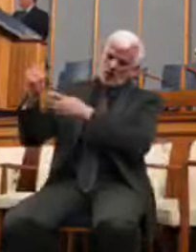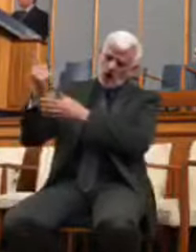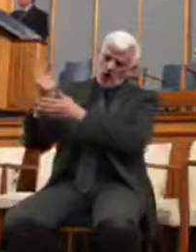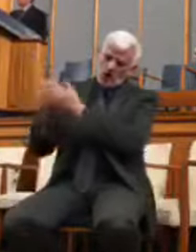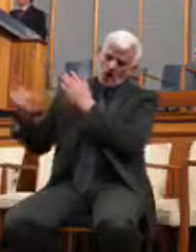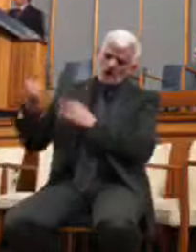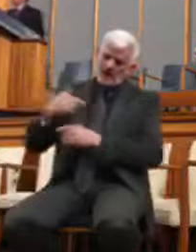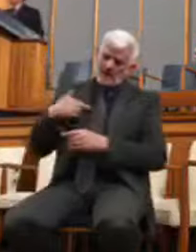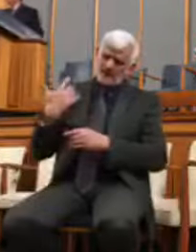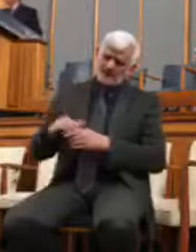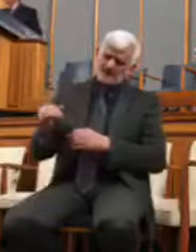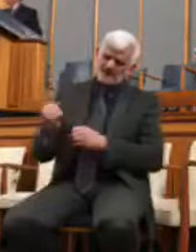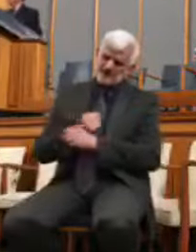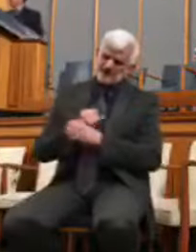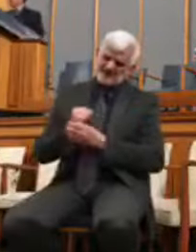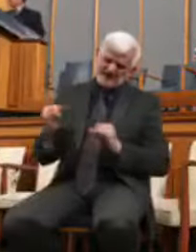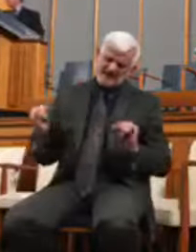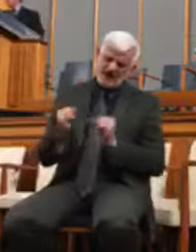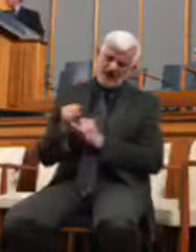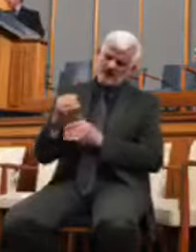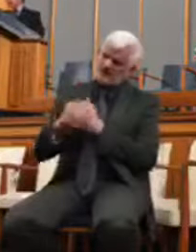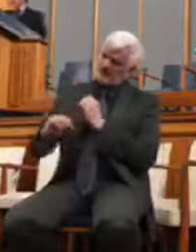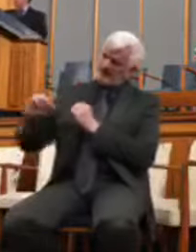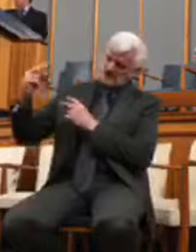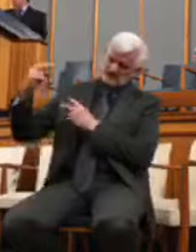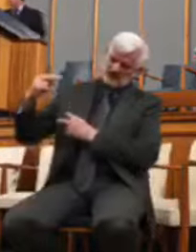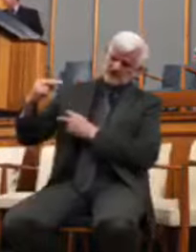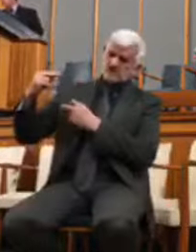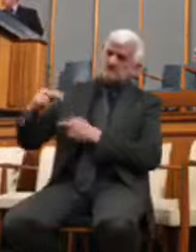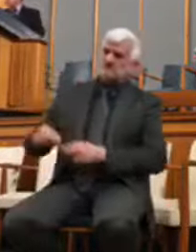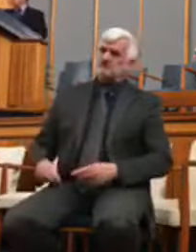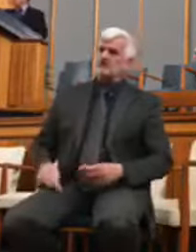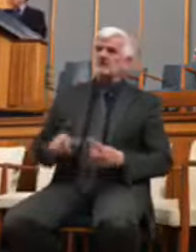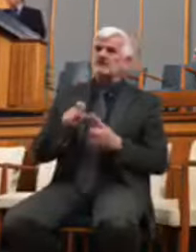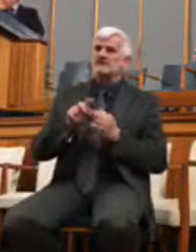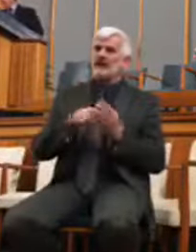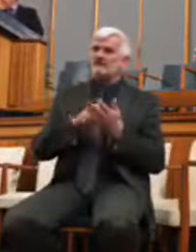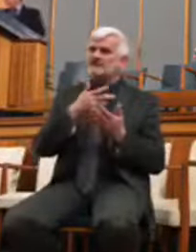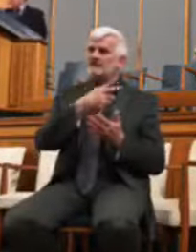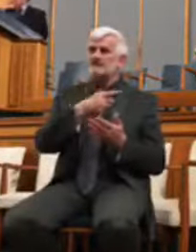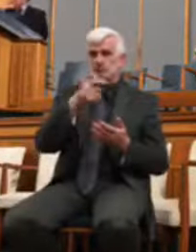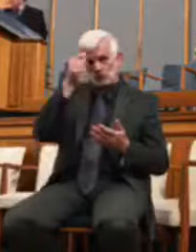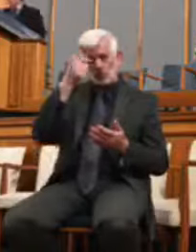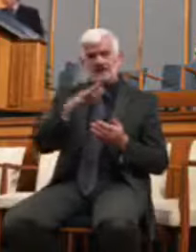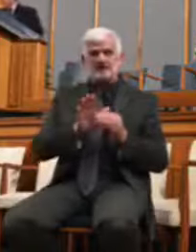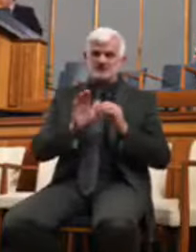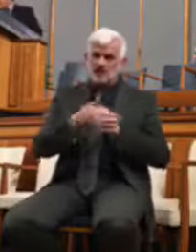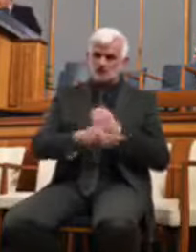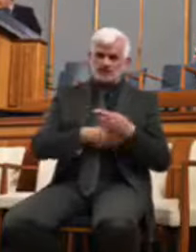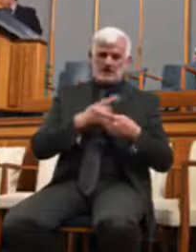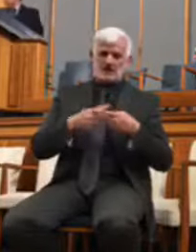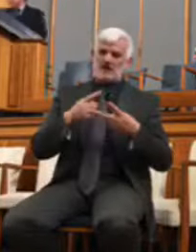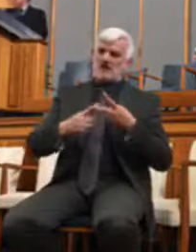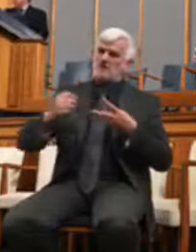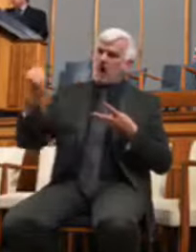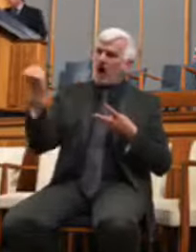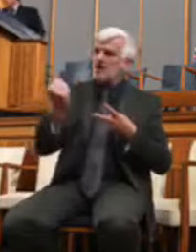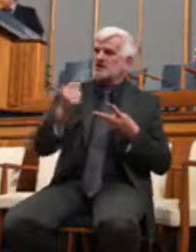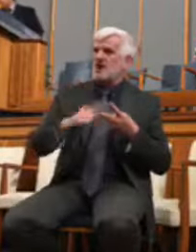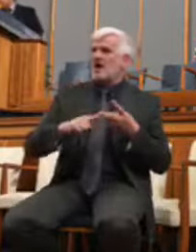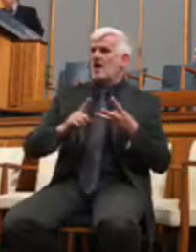have done this evil thing." And you know, David's adultery, he murdered, he lied,